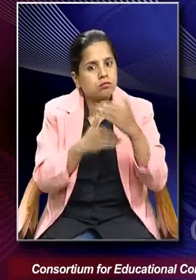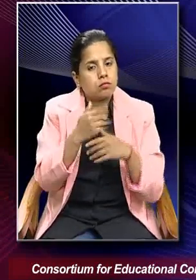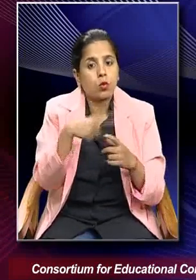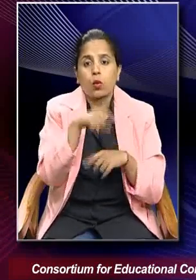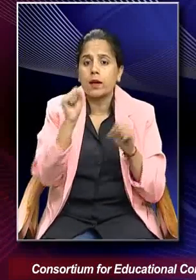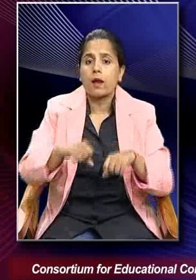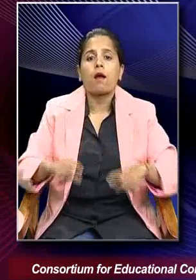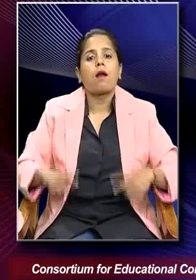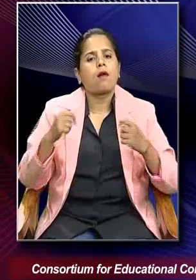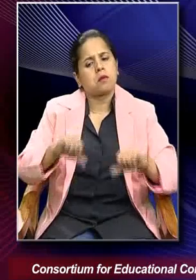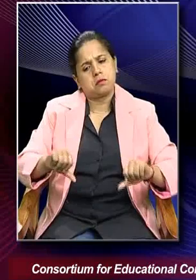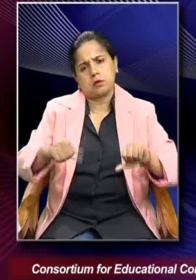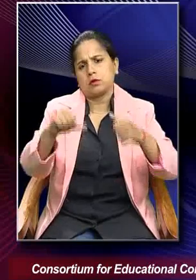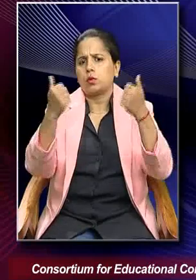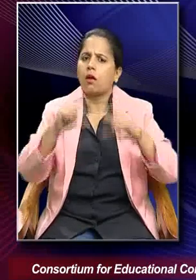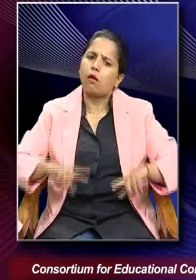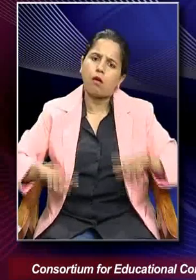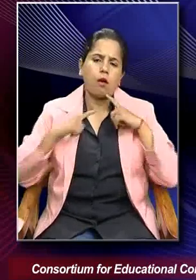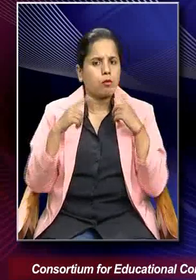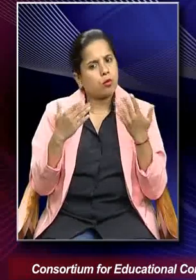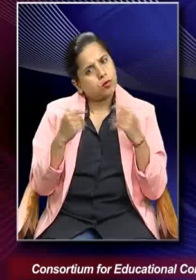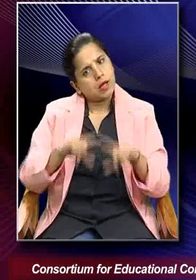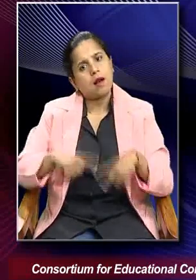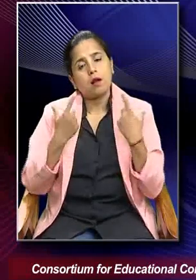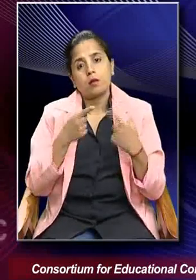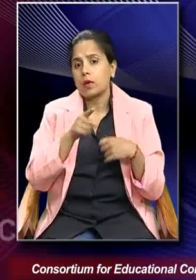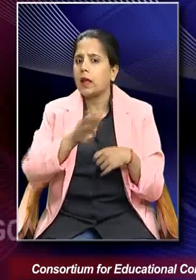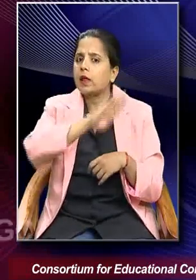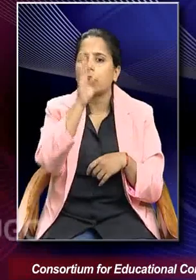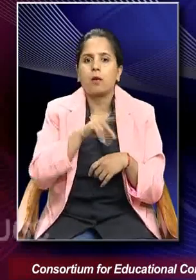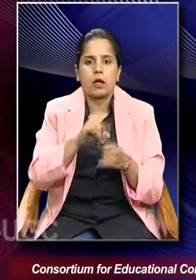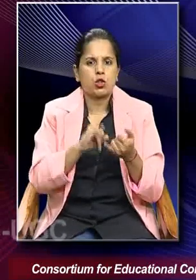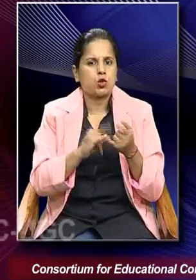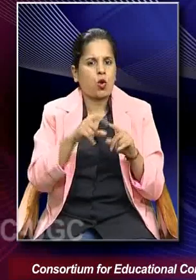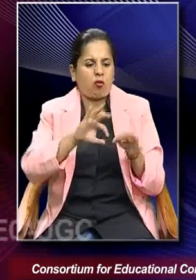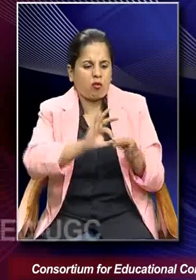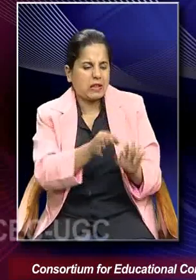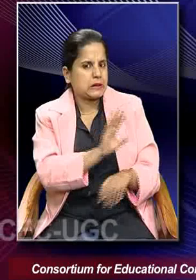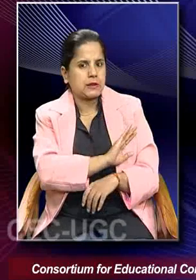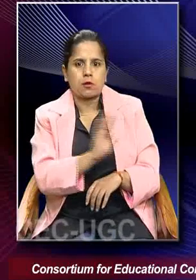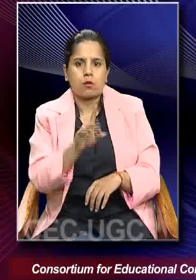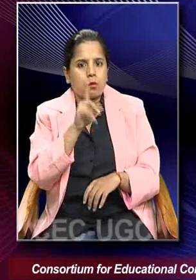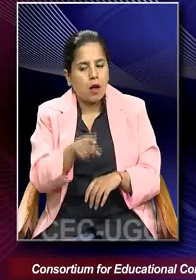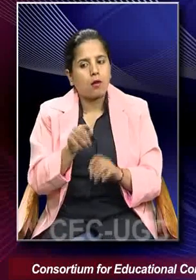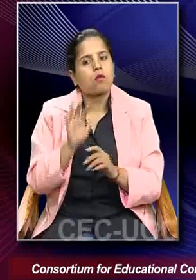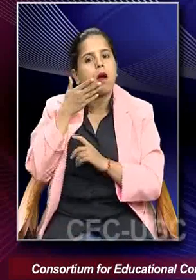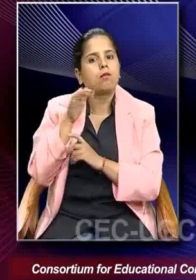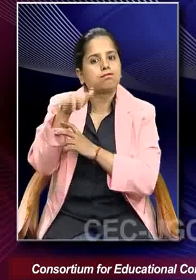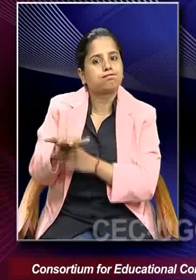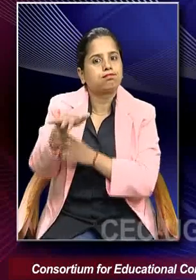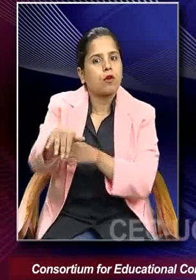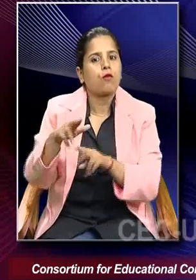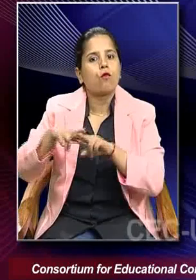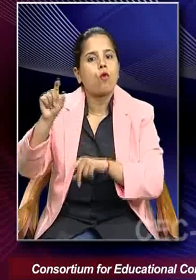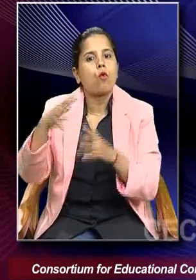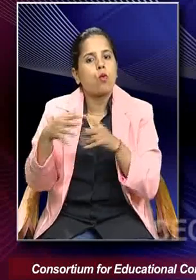live a successful life. He should never become a stock or a person who gets stuck at a point